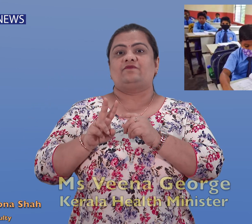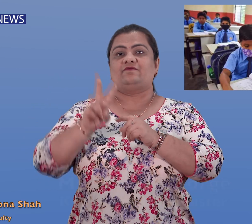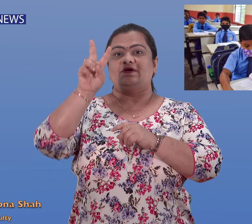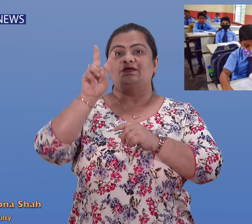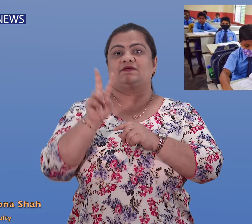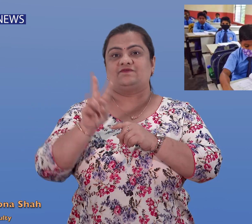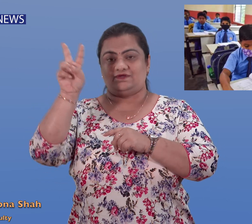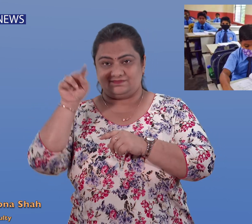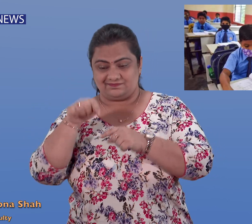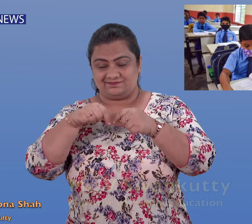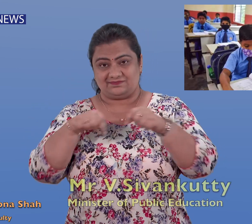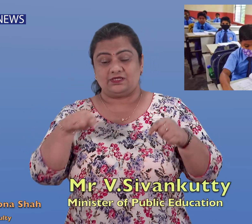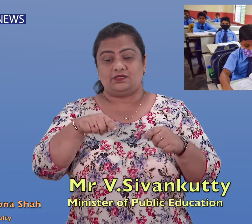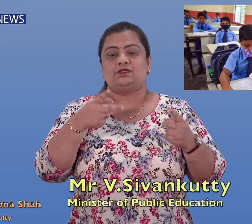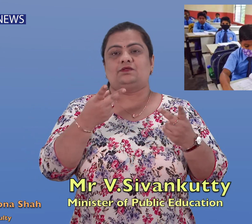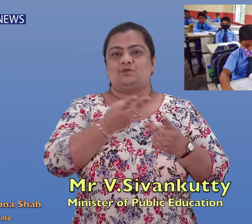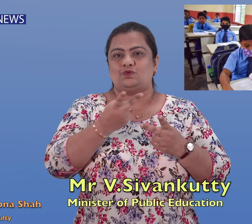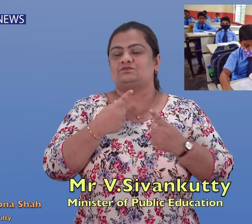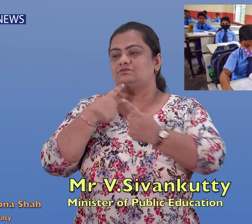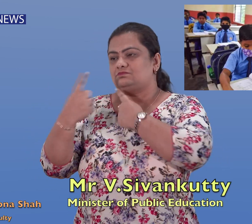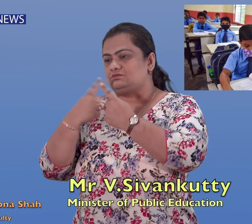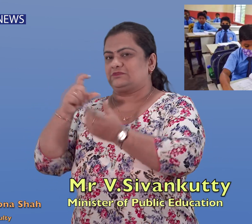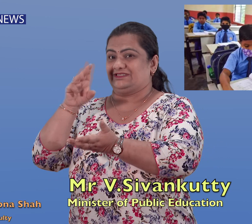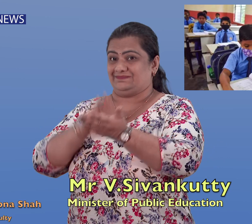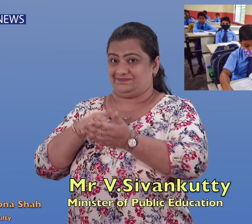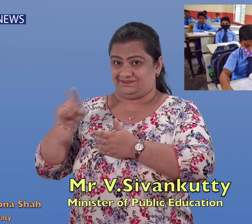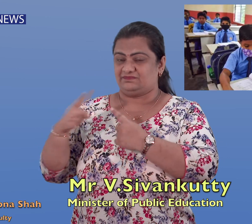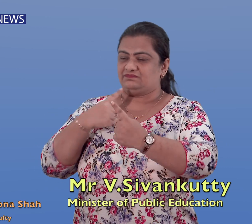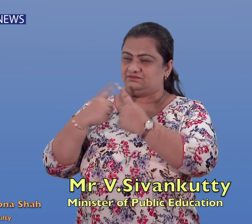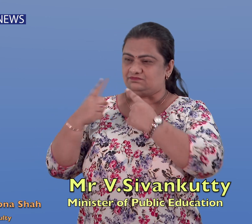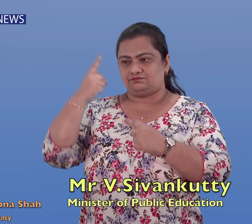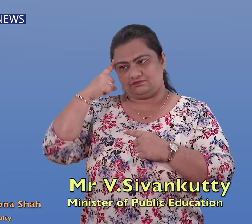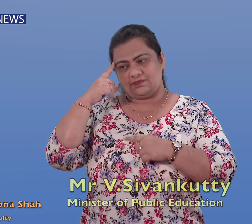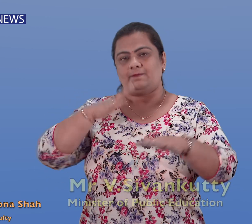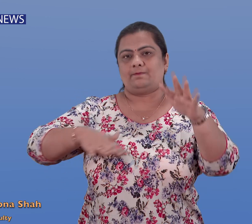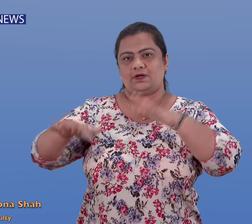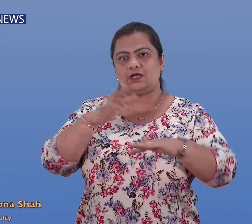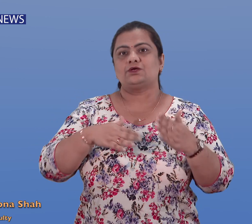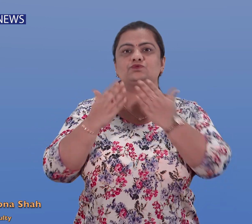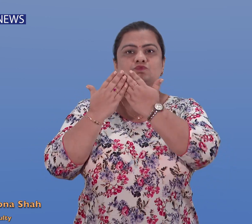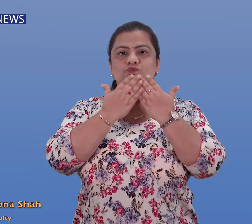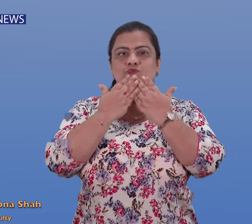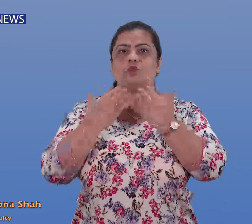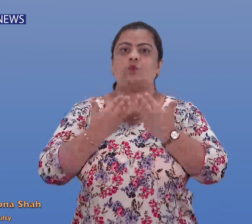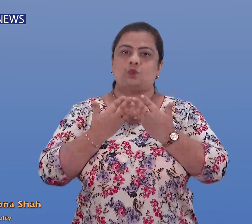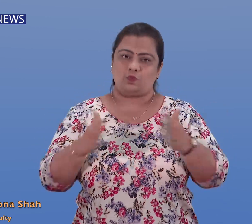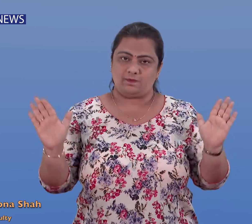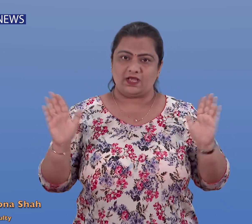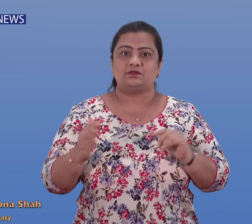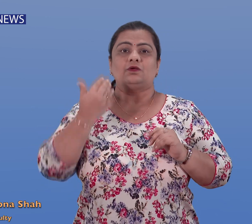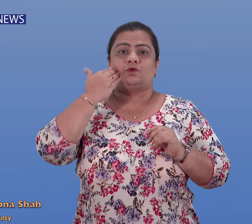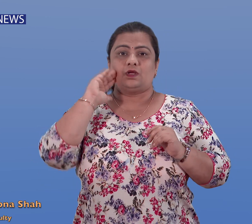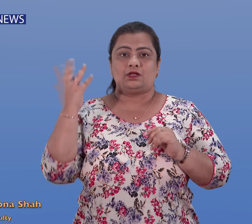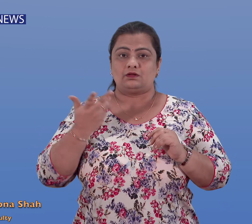Minister regarding the reopening of schools from November 1st in Kerala amidst COVID 19 restrictions. In the first phase,